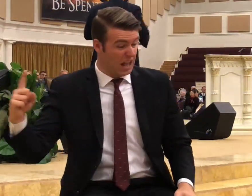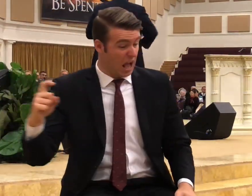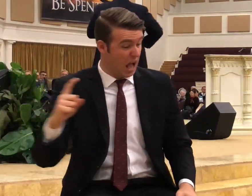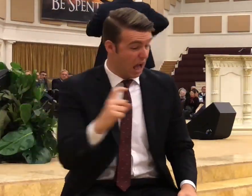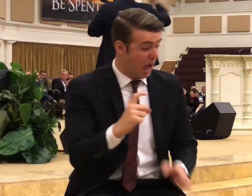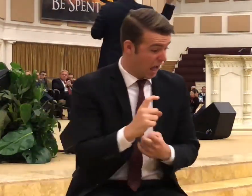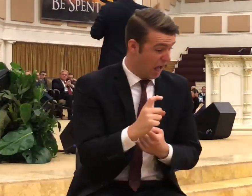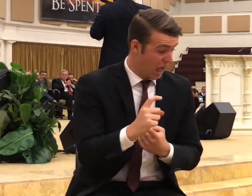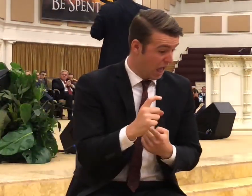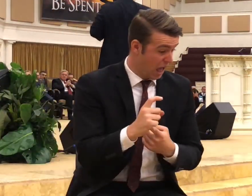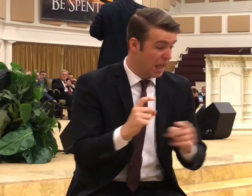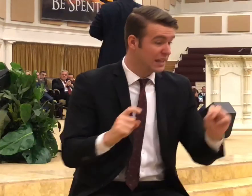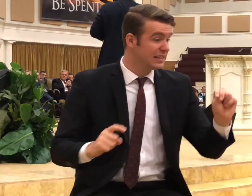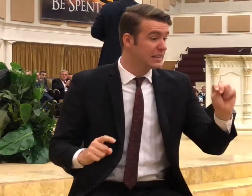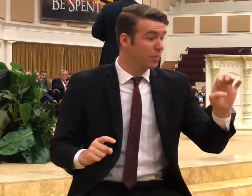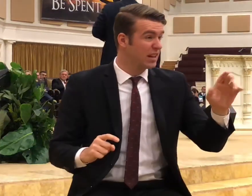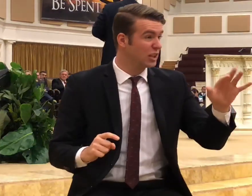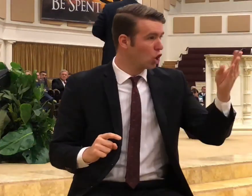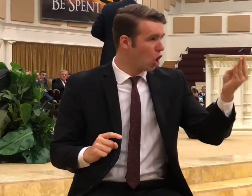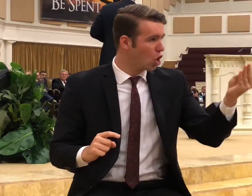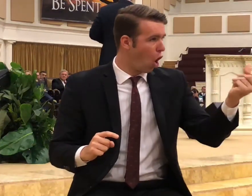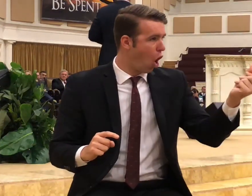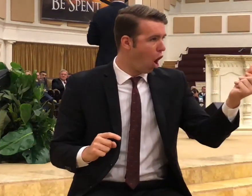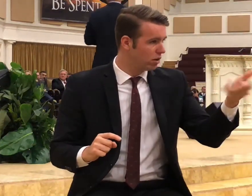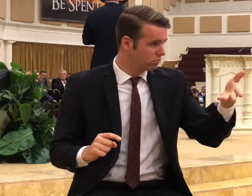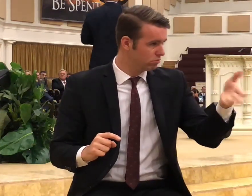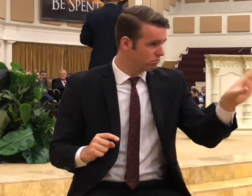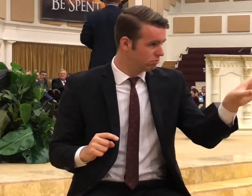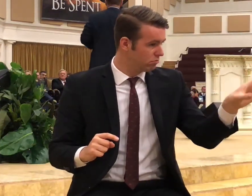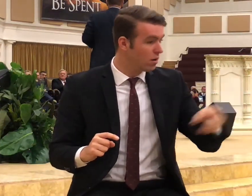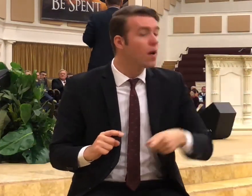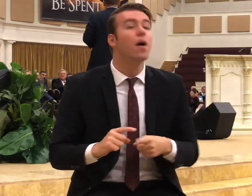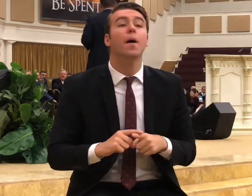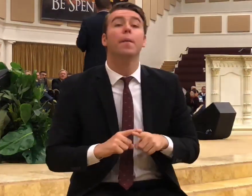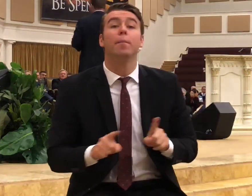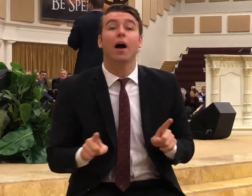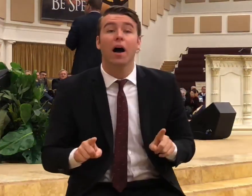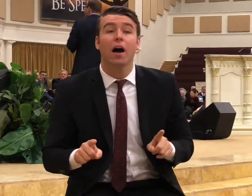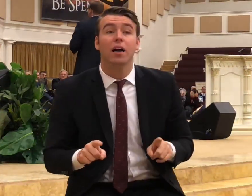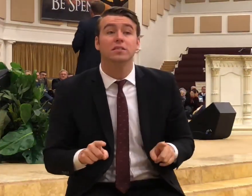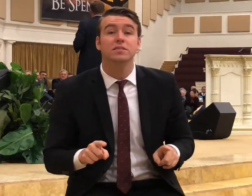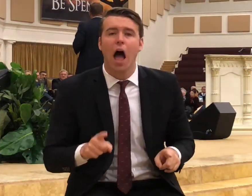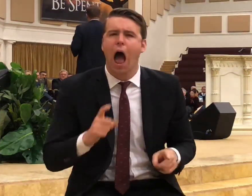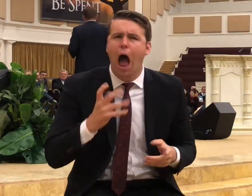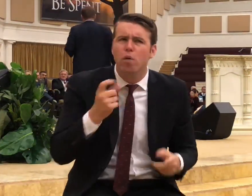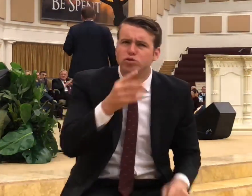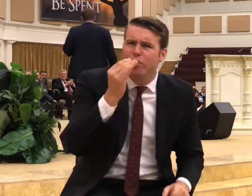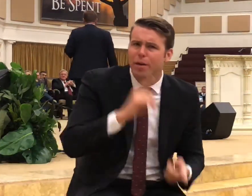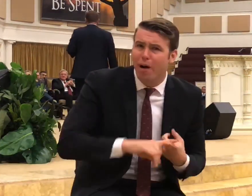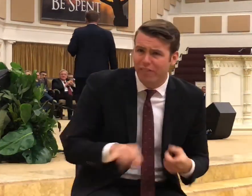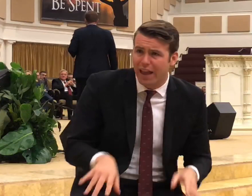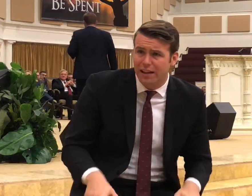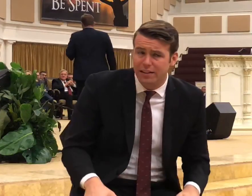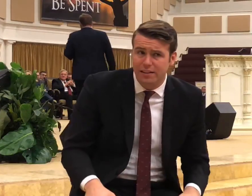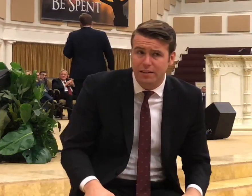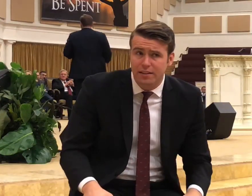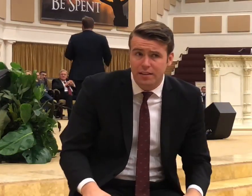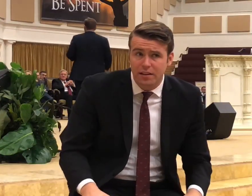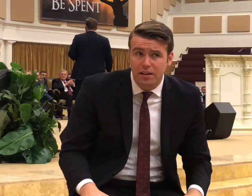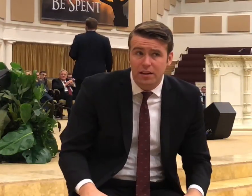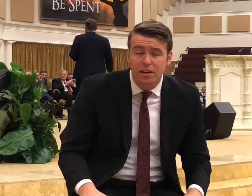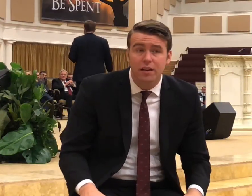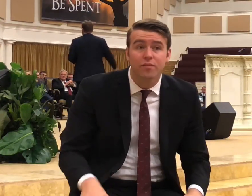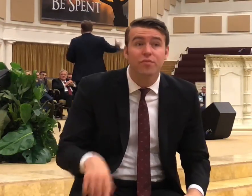going to be? Nebuchadnezzar's gone. But not Daniel. I want you to think about that.